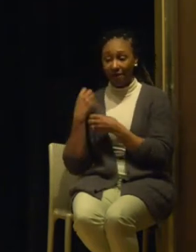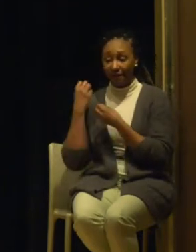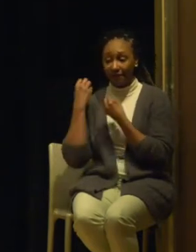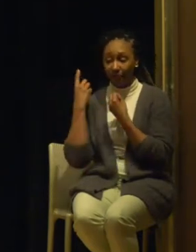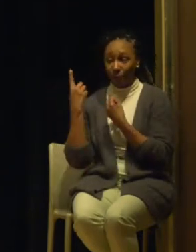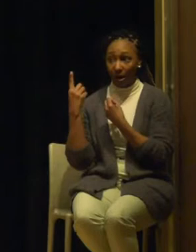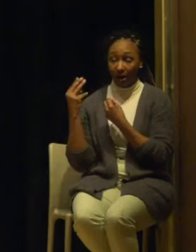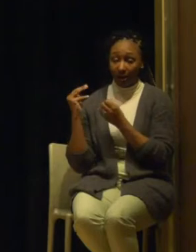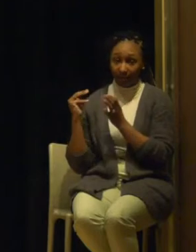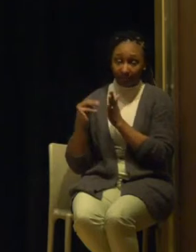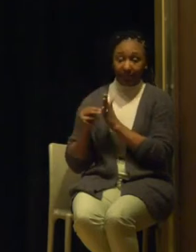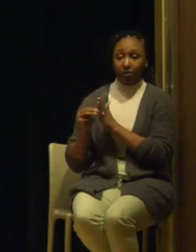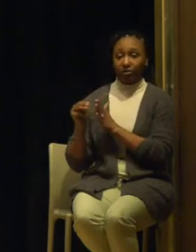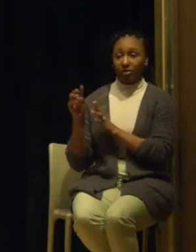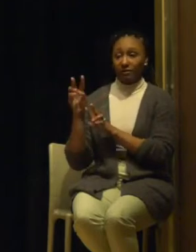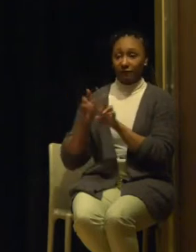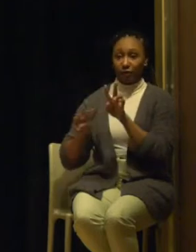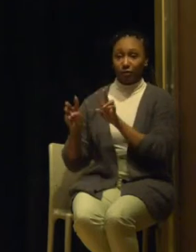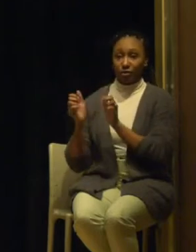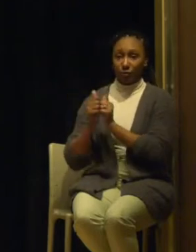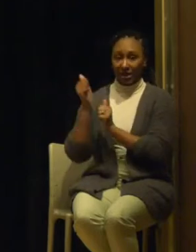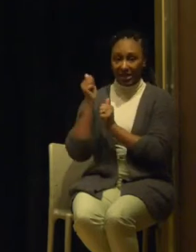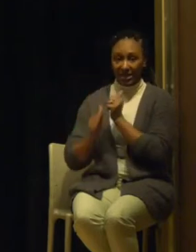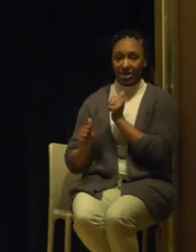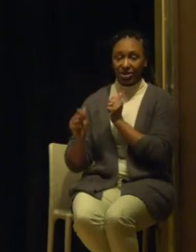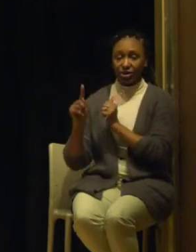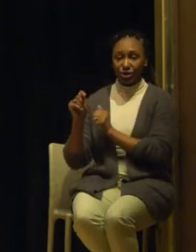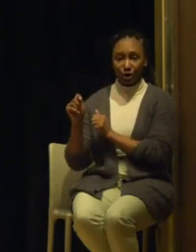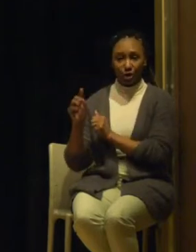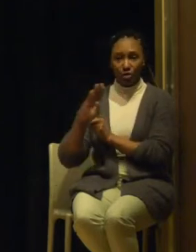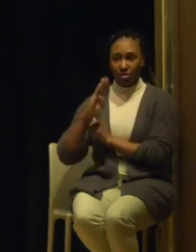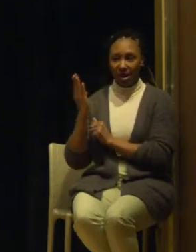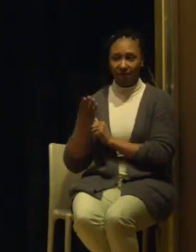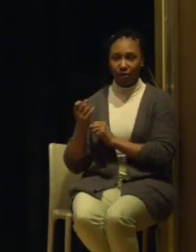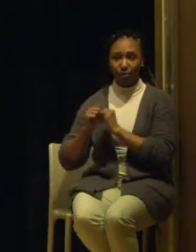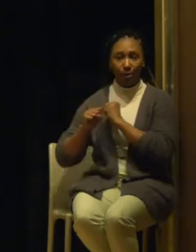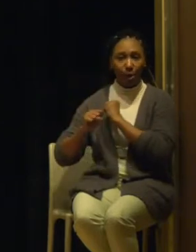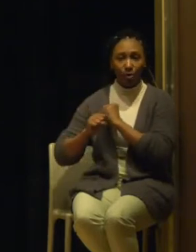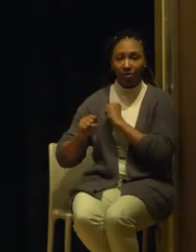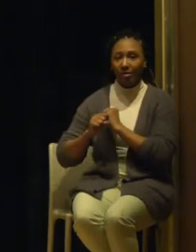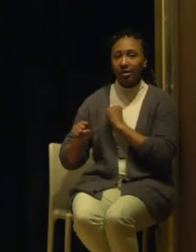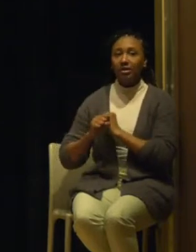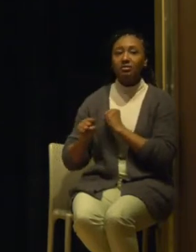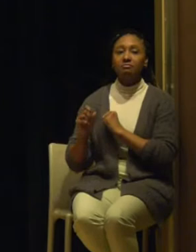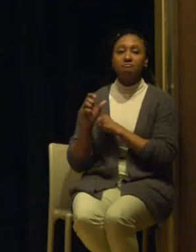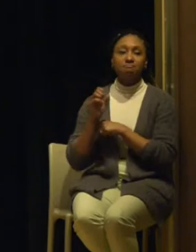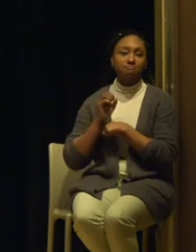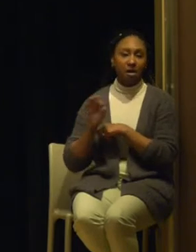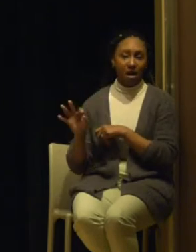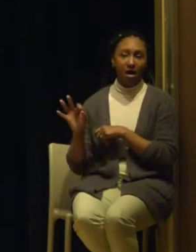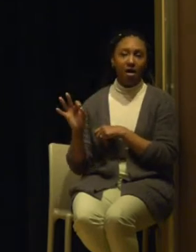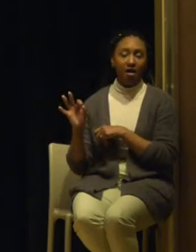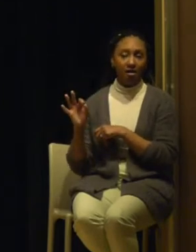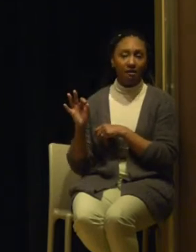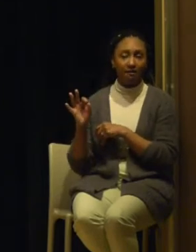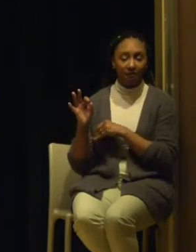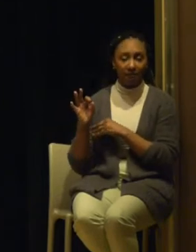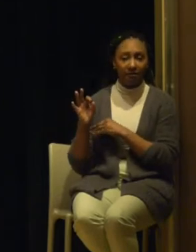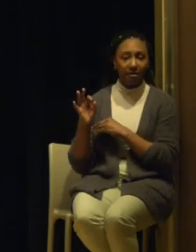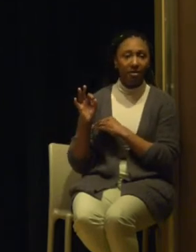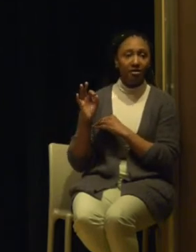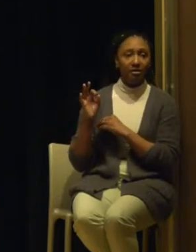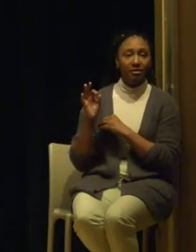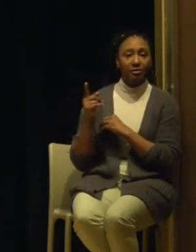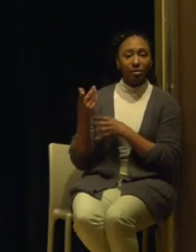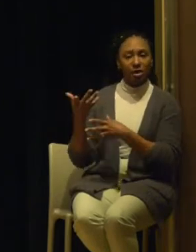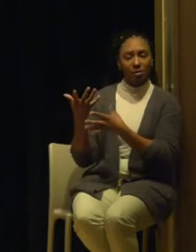viewers with each show. Never promoted it, never did. They took it off the air. We had to convince CBS that we wanted it,